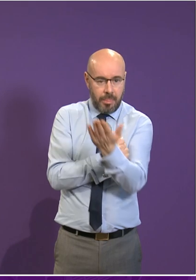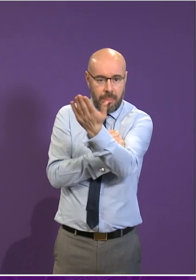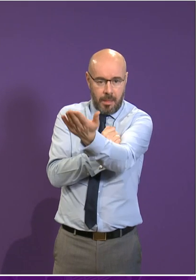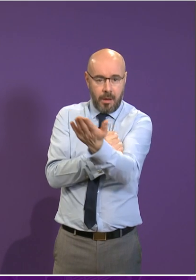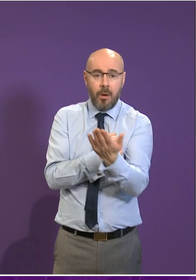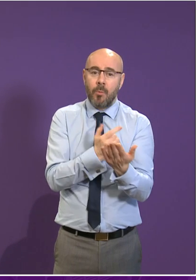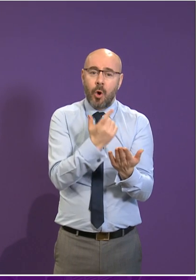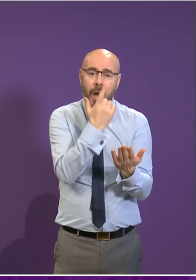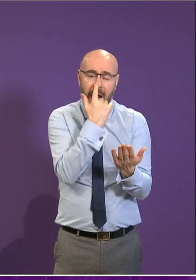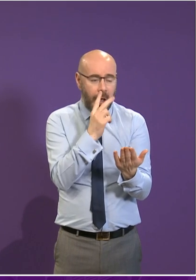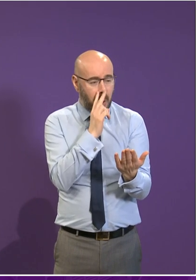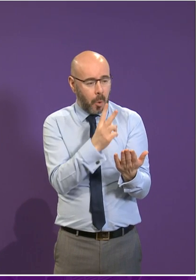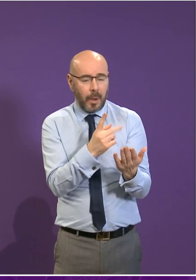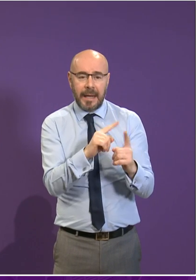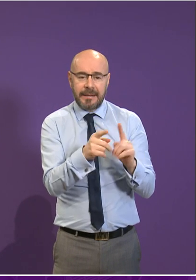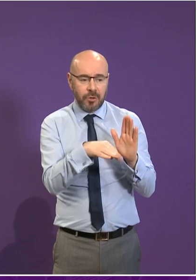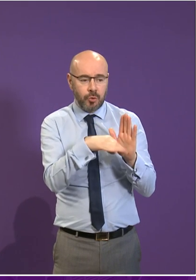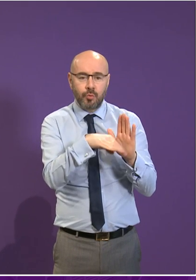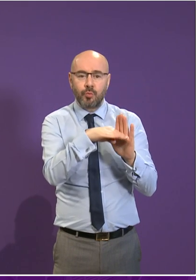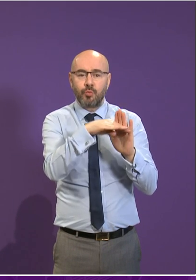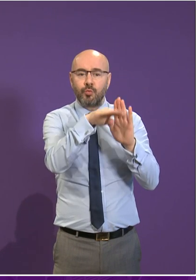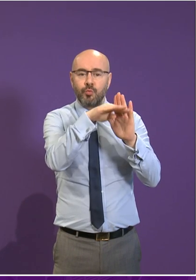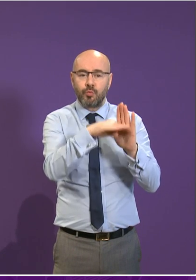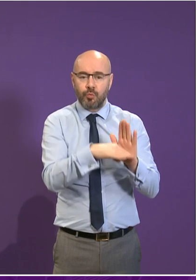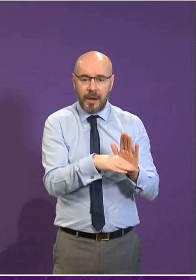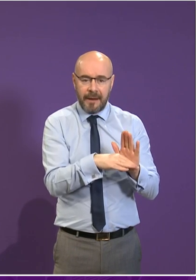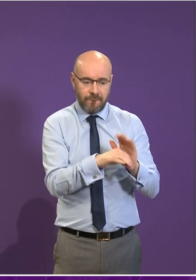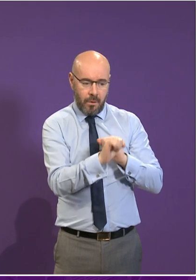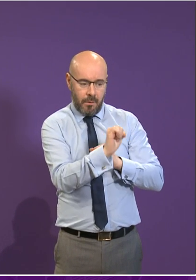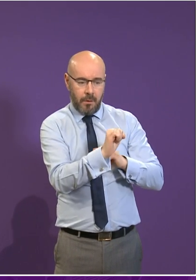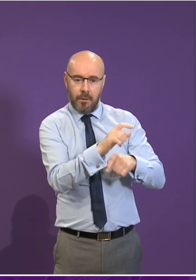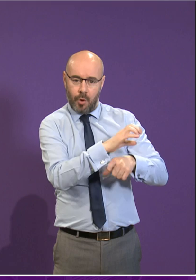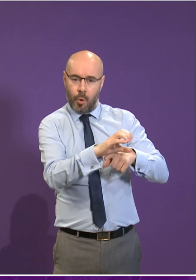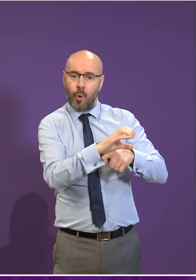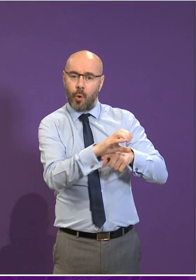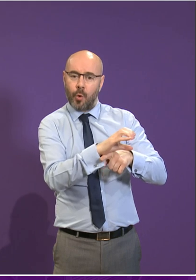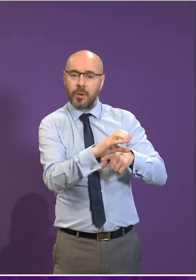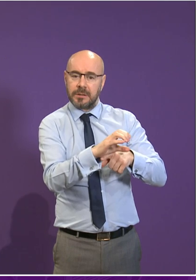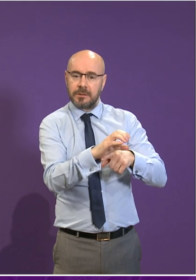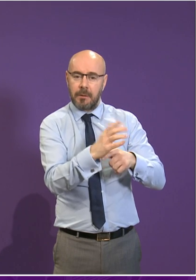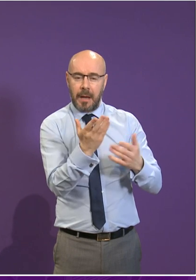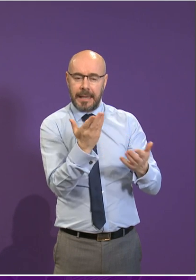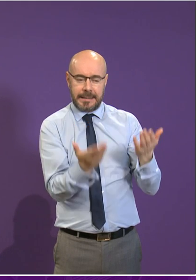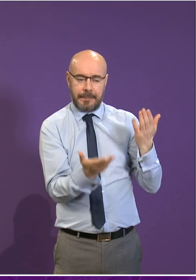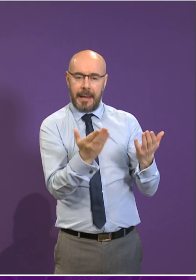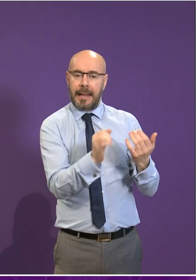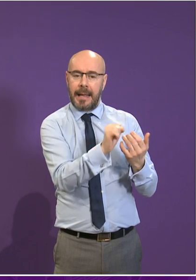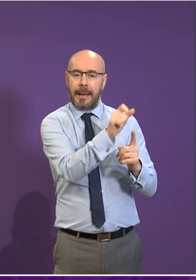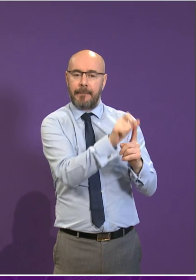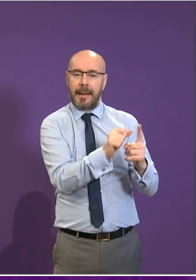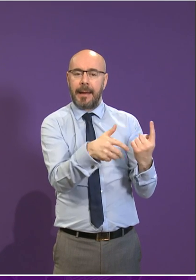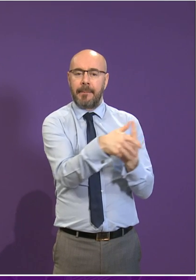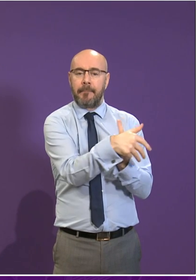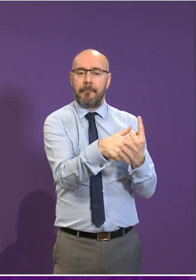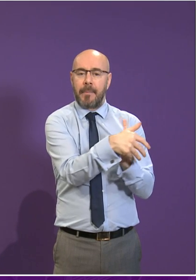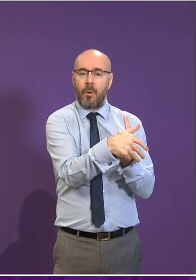at different gradings, for example, for the same course, depending on what a person's background is. And that's